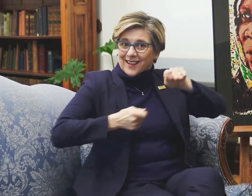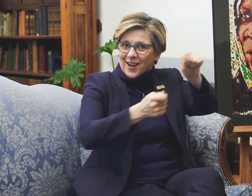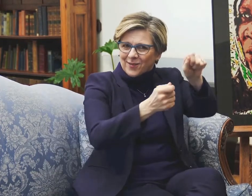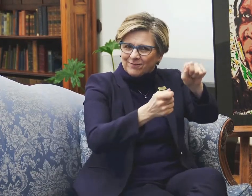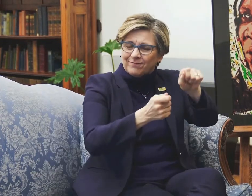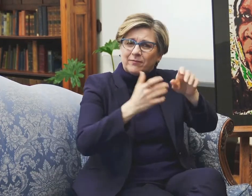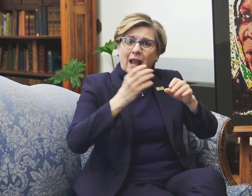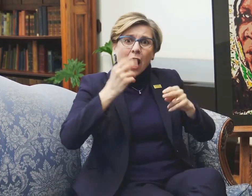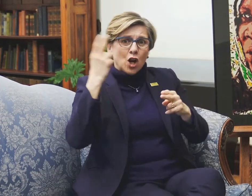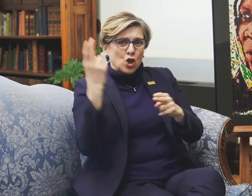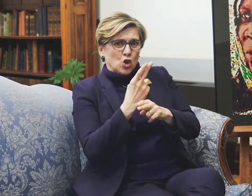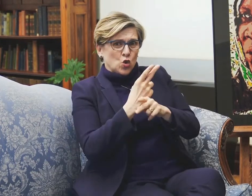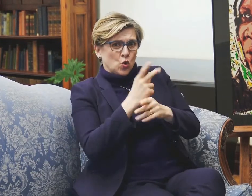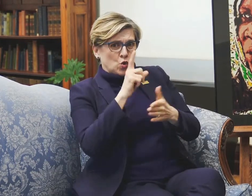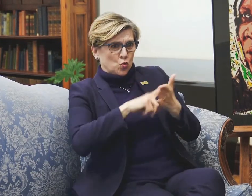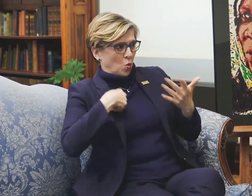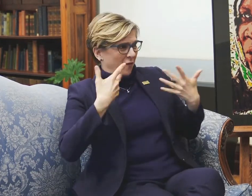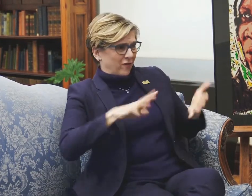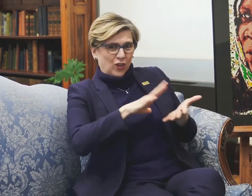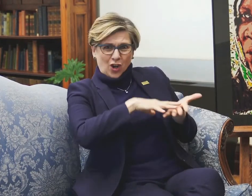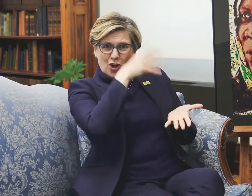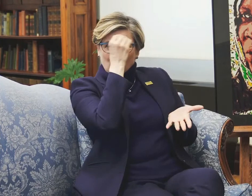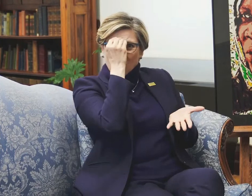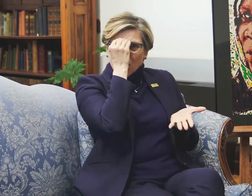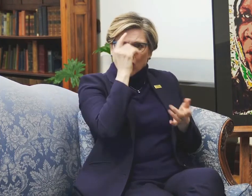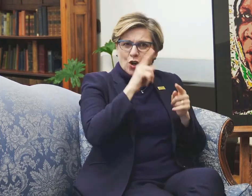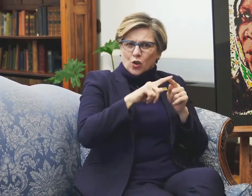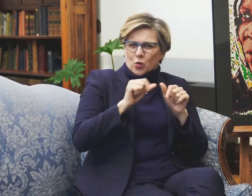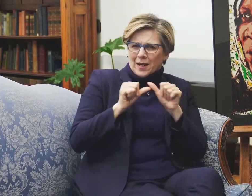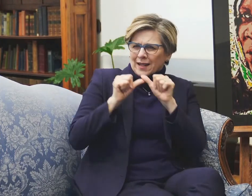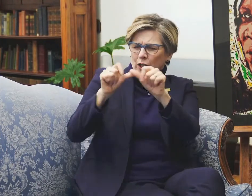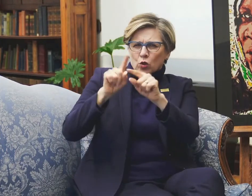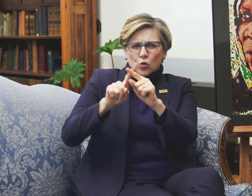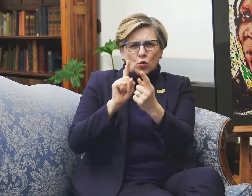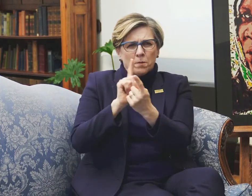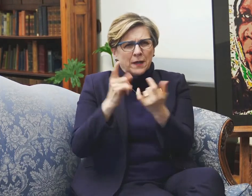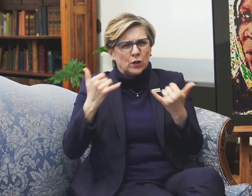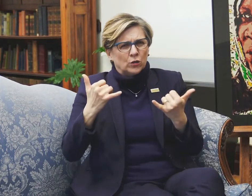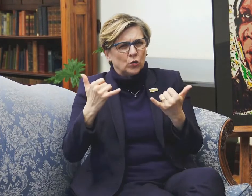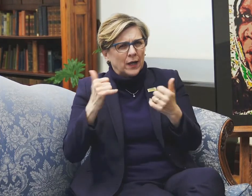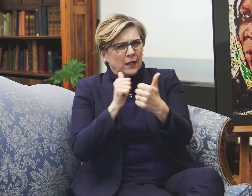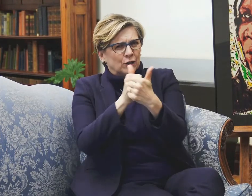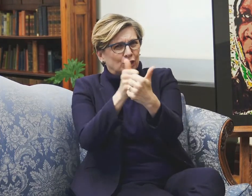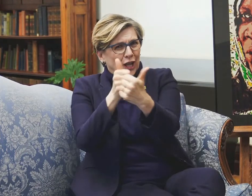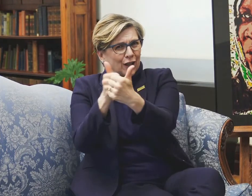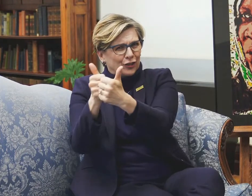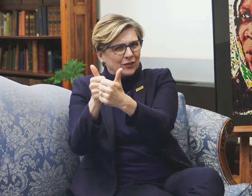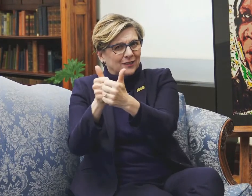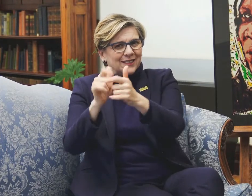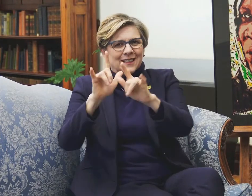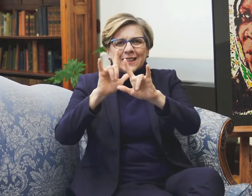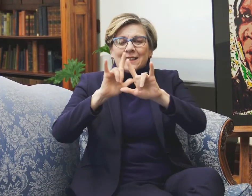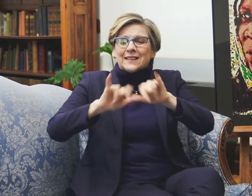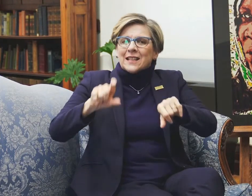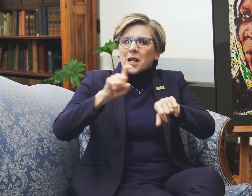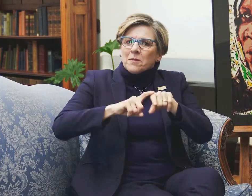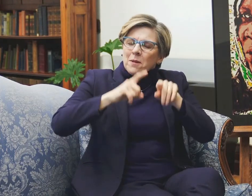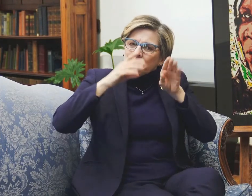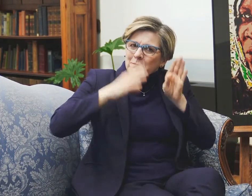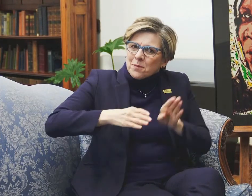we've learned to continue to meet today's challenges while also preparing for a strong and